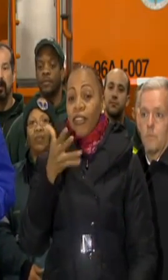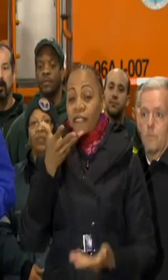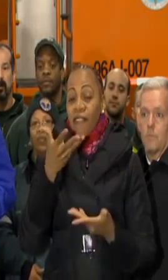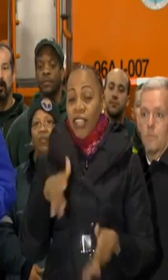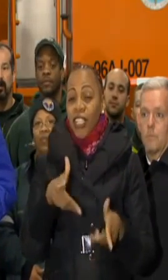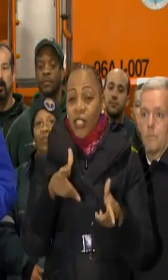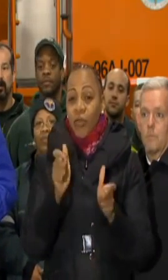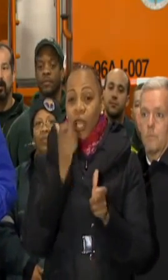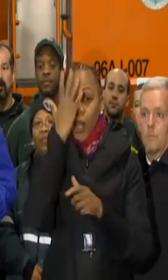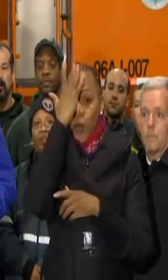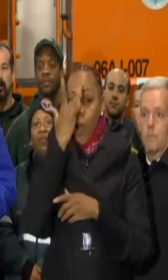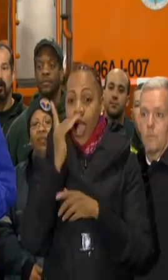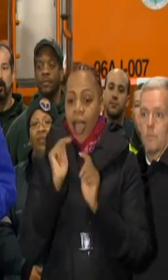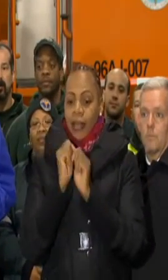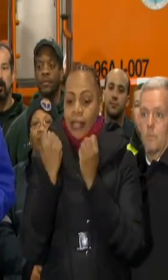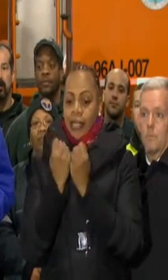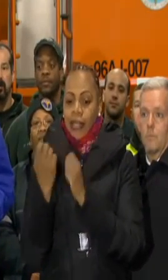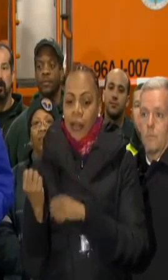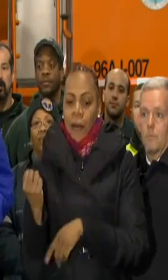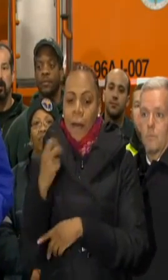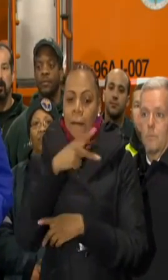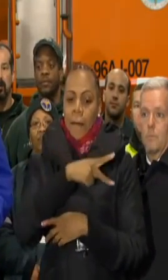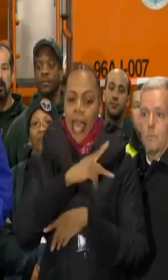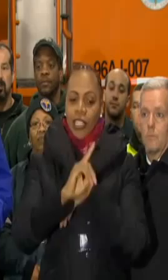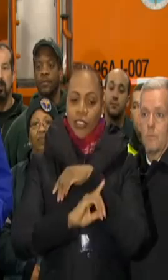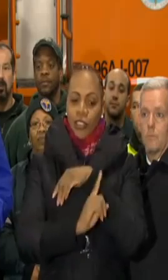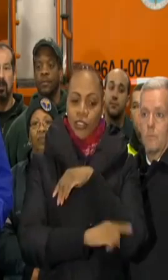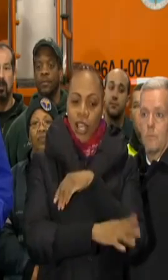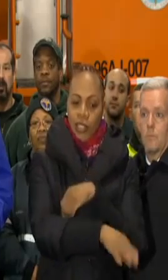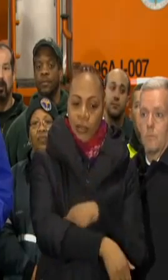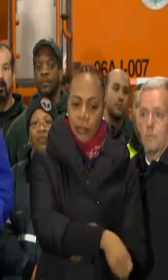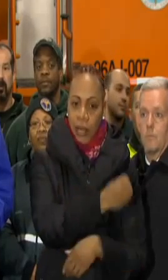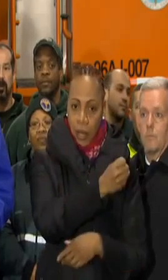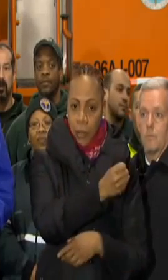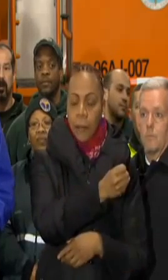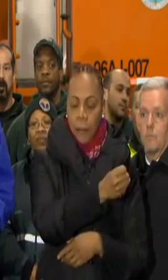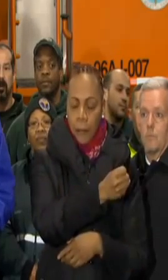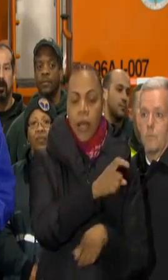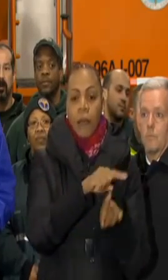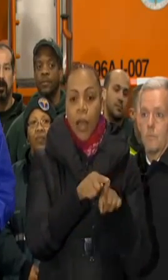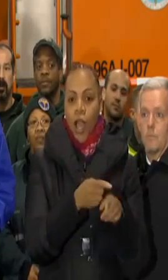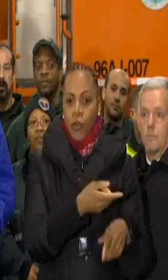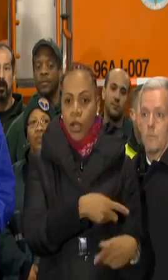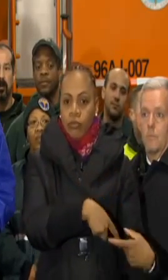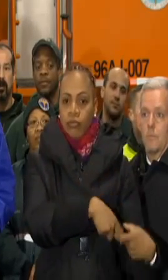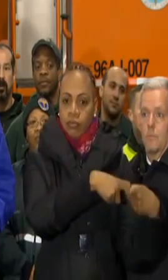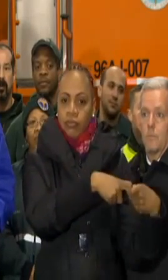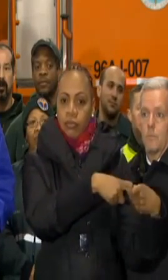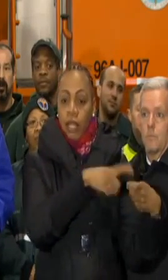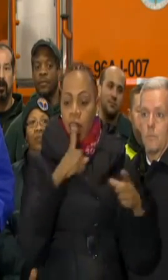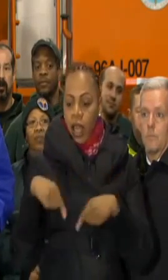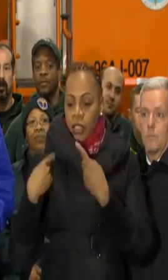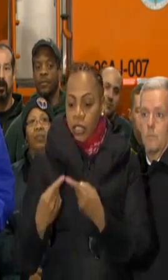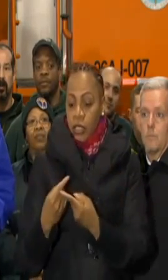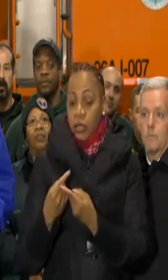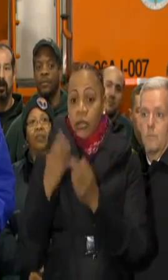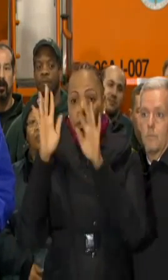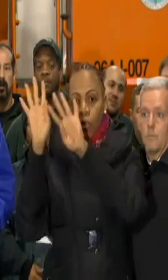go back and get the team back to trash and recycling pickups, but that will wait until we know this job is